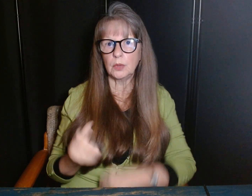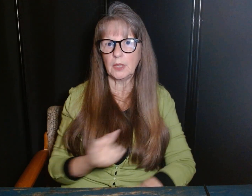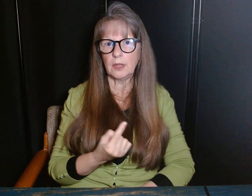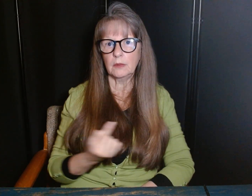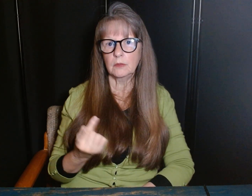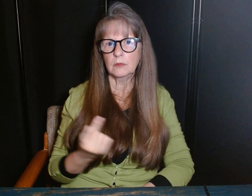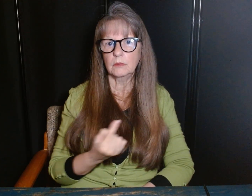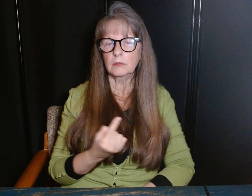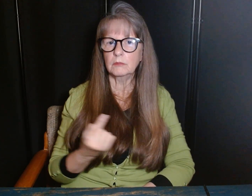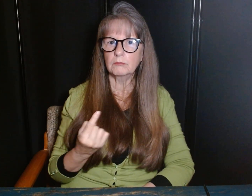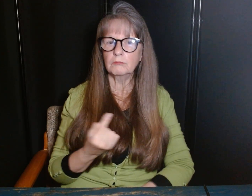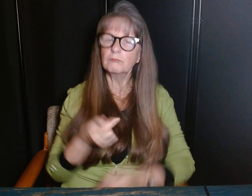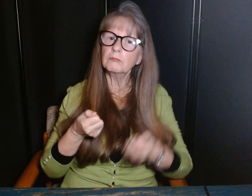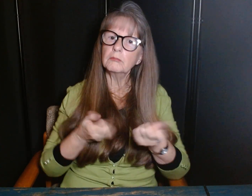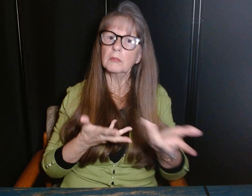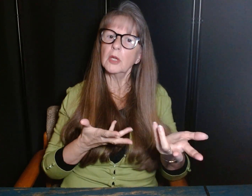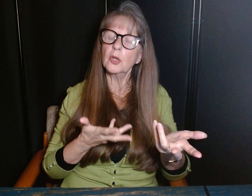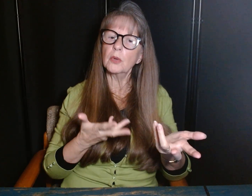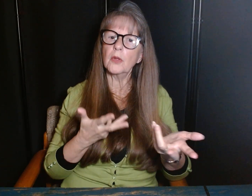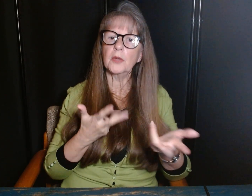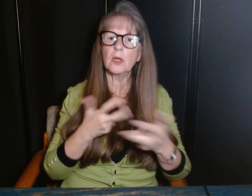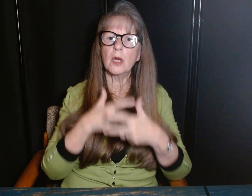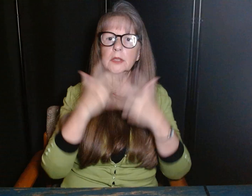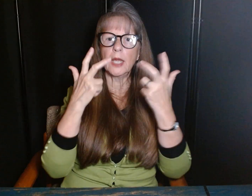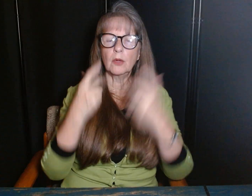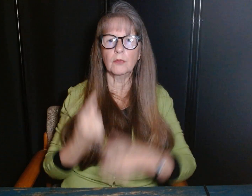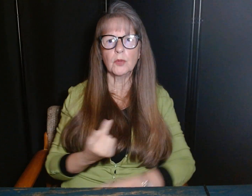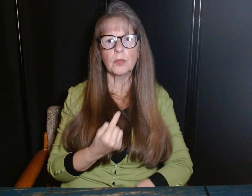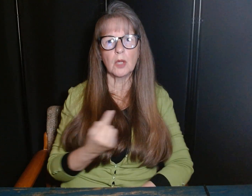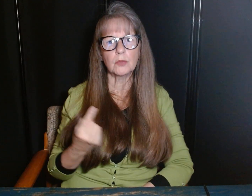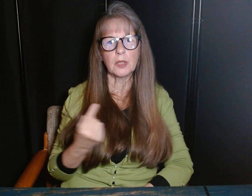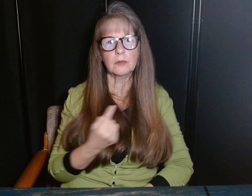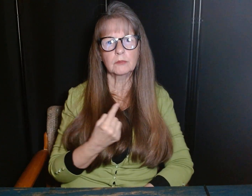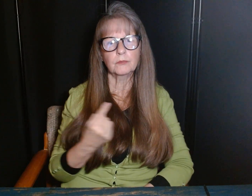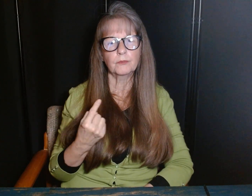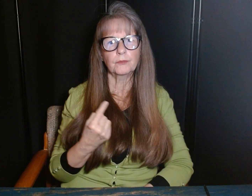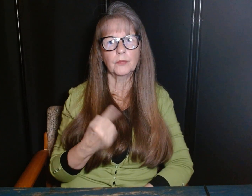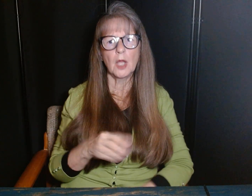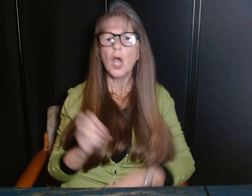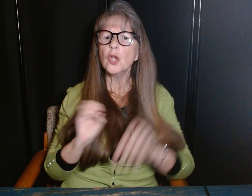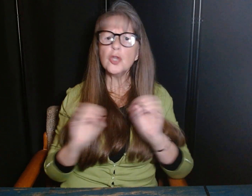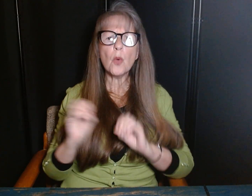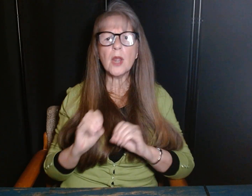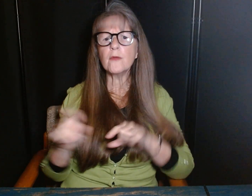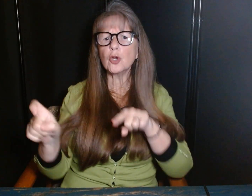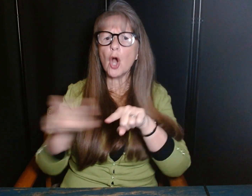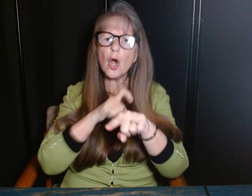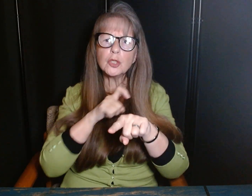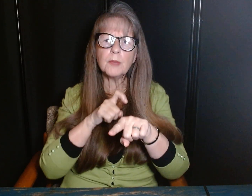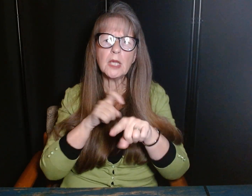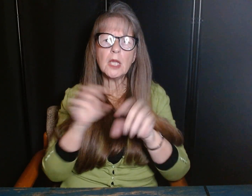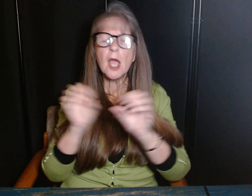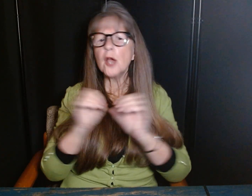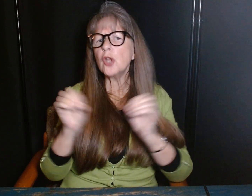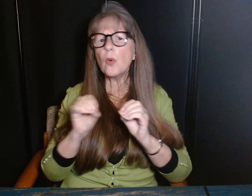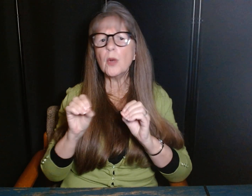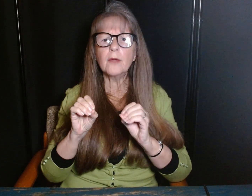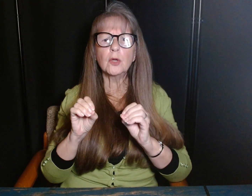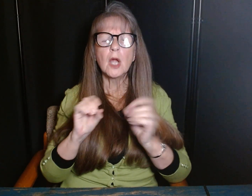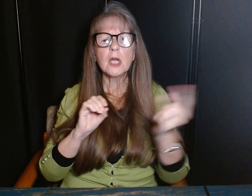Lonely. Hmm. And who would have thought that caused anger if you were lonely? No one ever calls me. No one ever comes